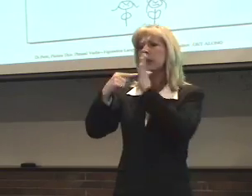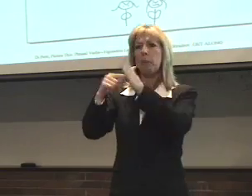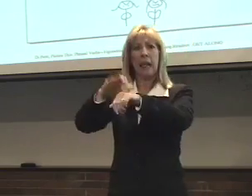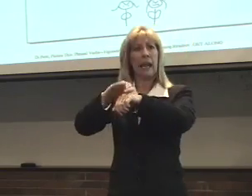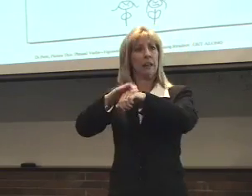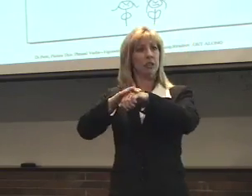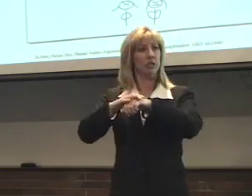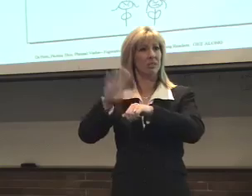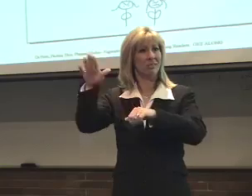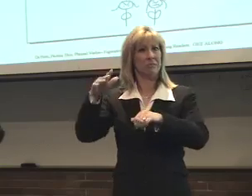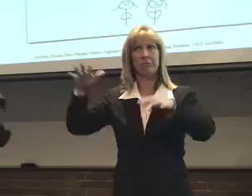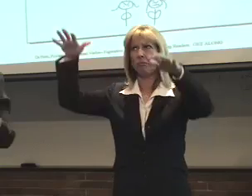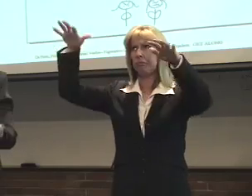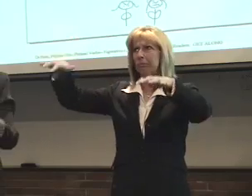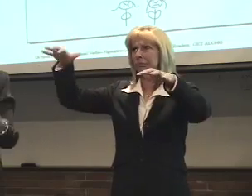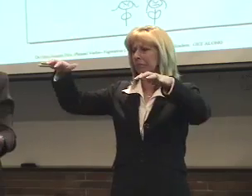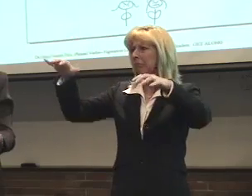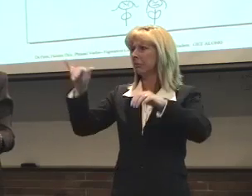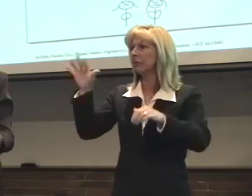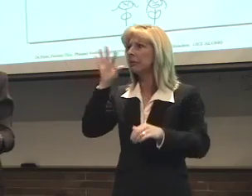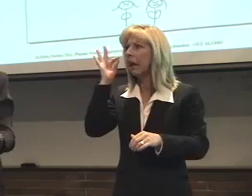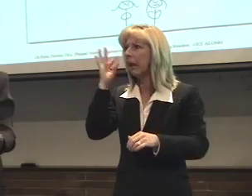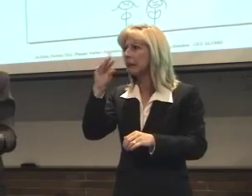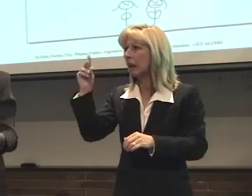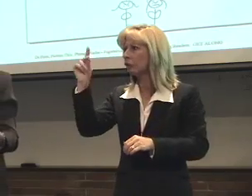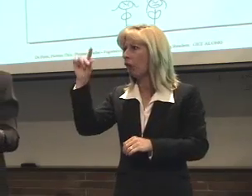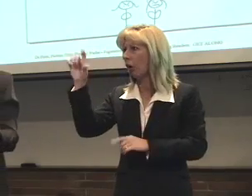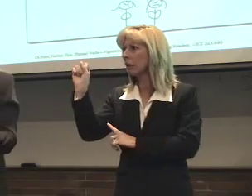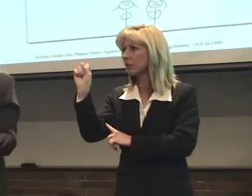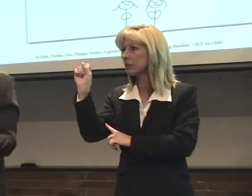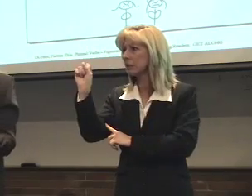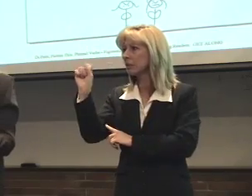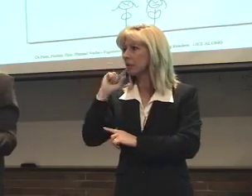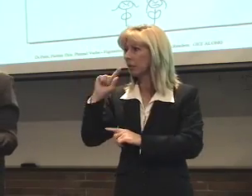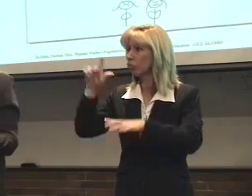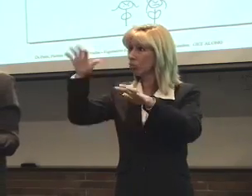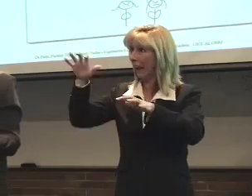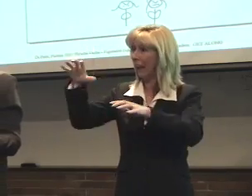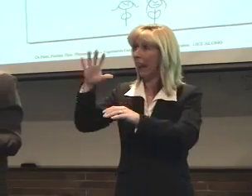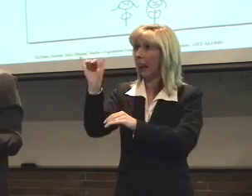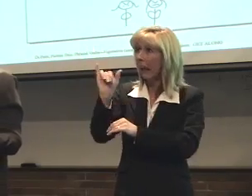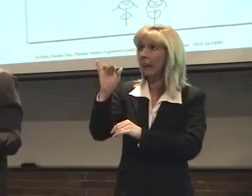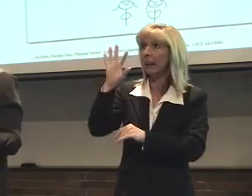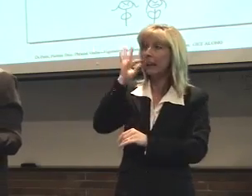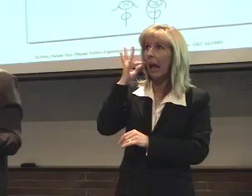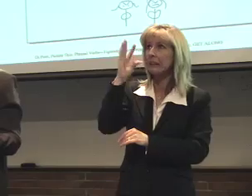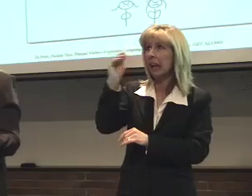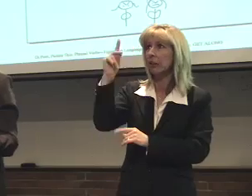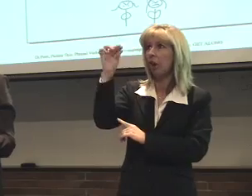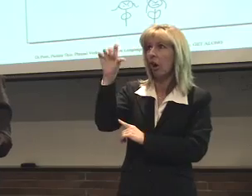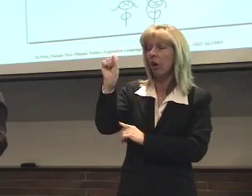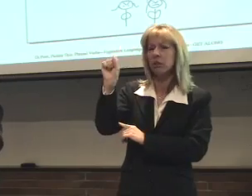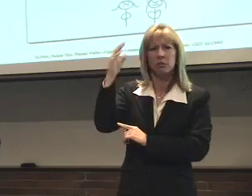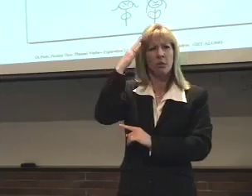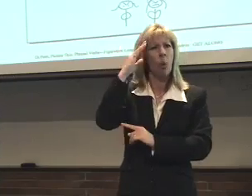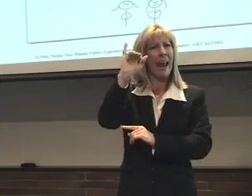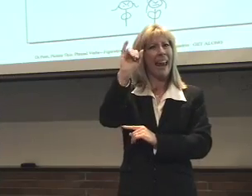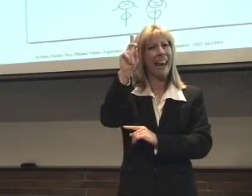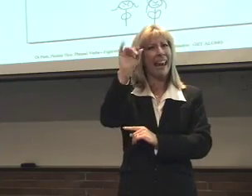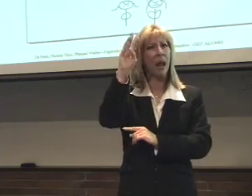is anything that doesn't mean exactly what it says. So for little kids, for me, phrasal verbs are their